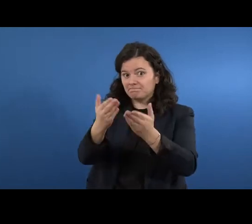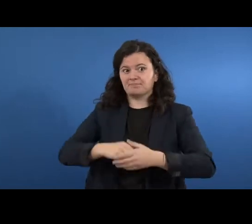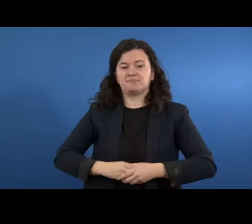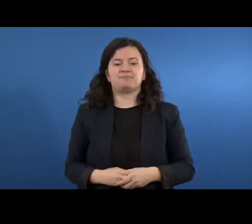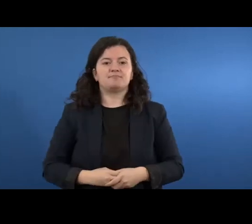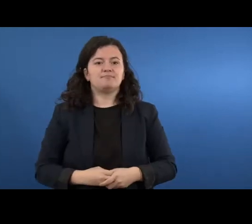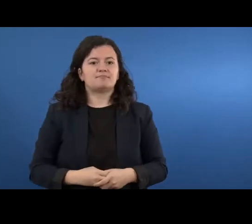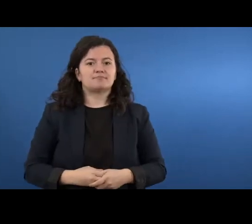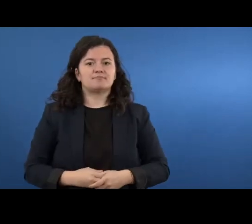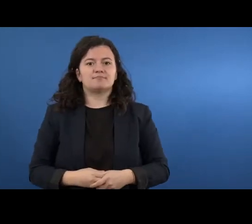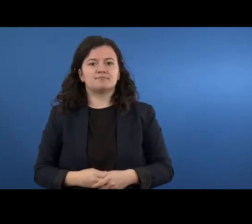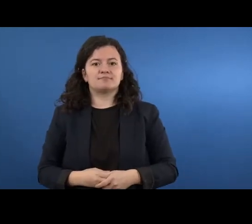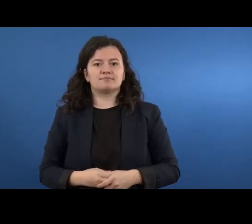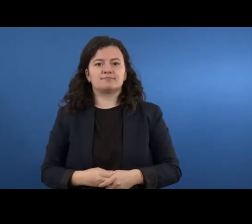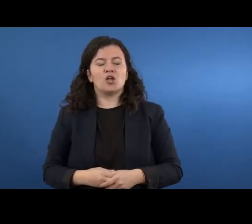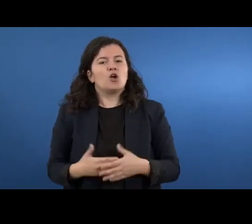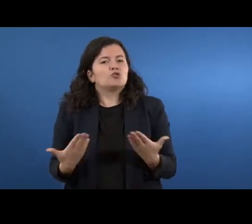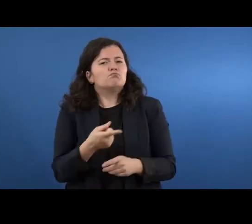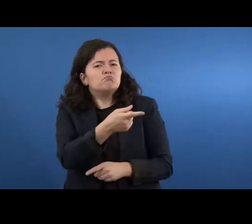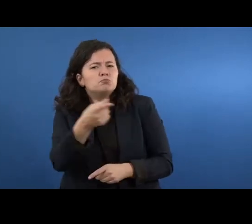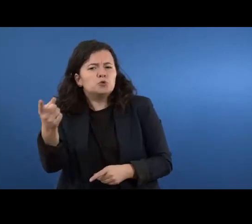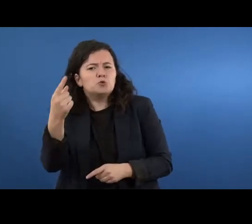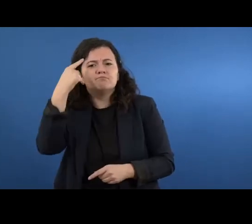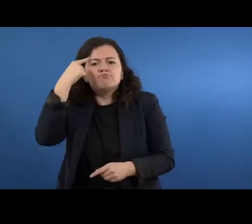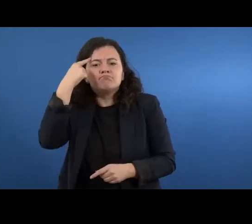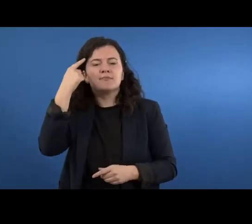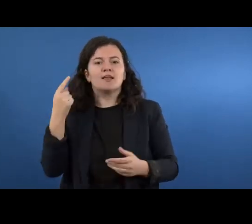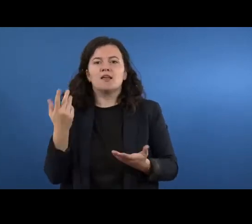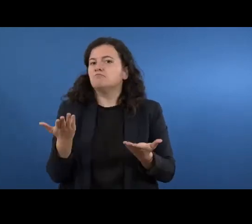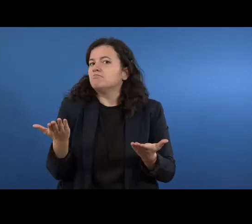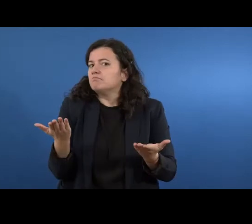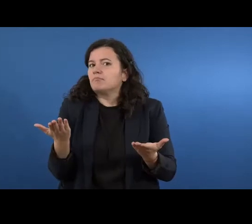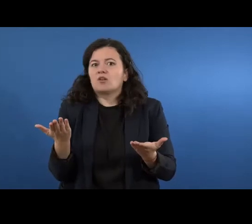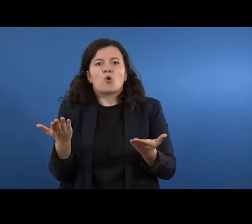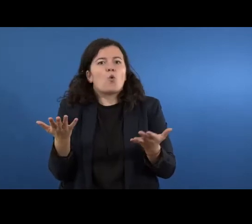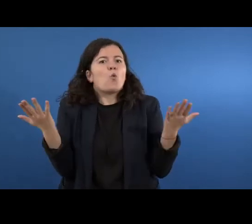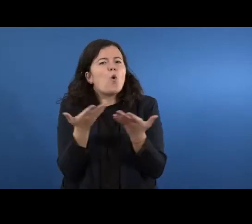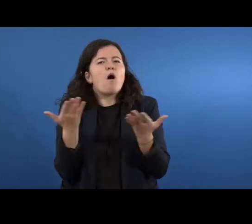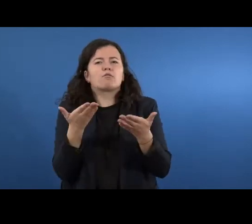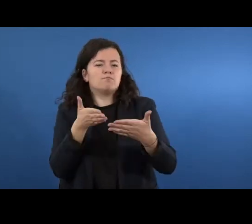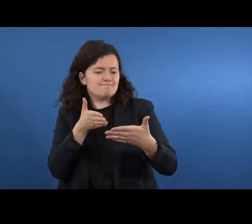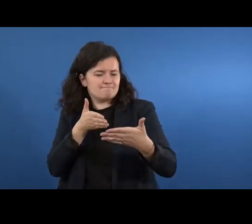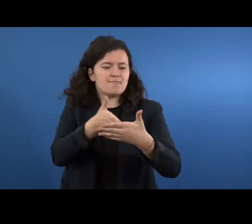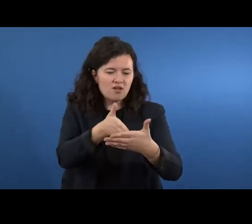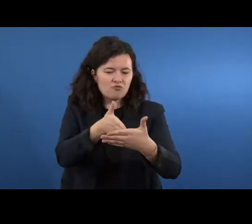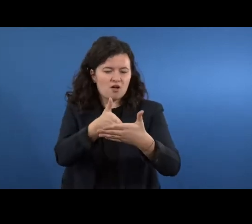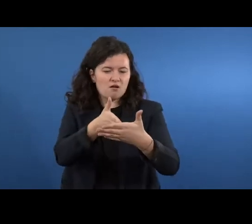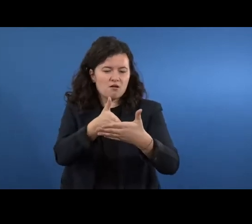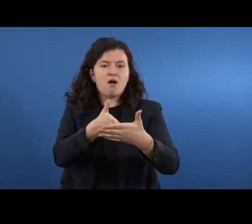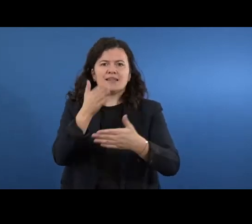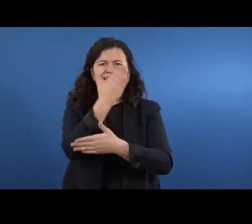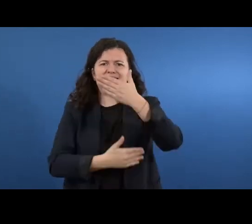what your impression is about what are, in your view, main barriers for persons with disabilities to